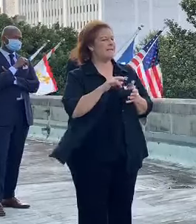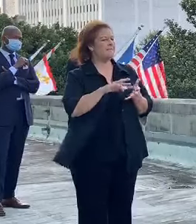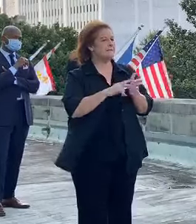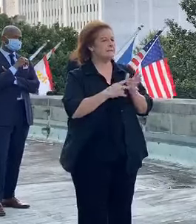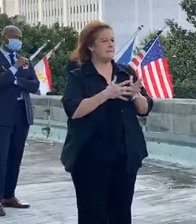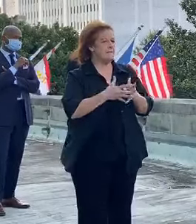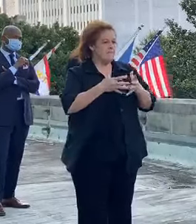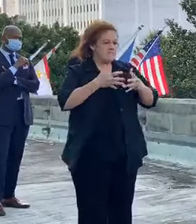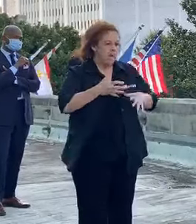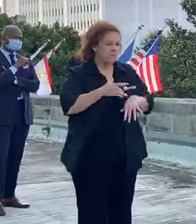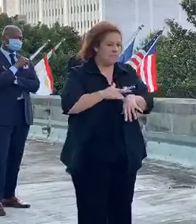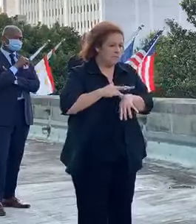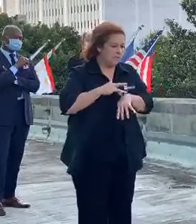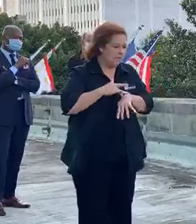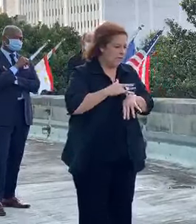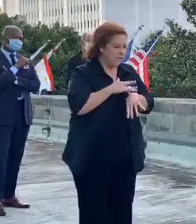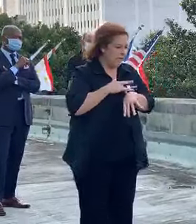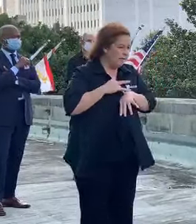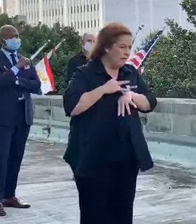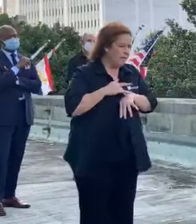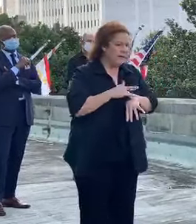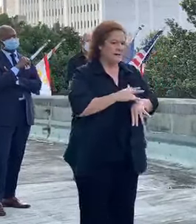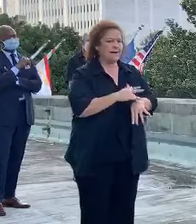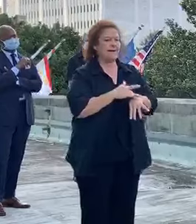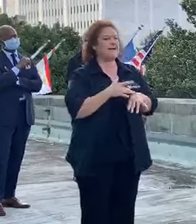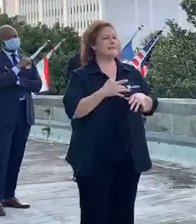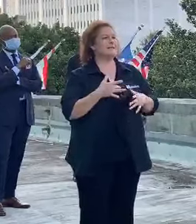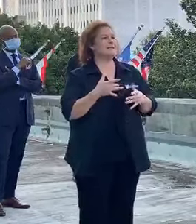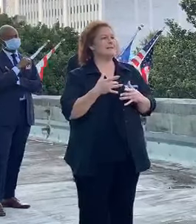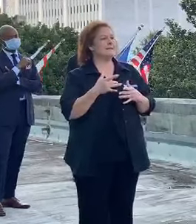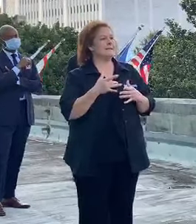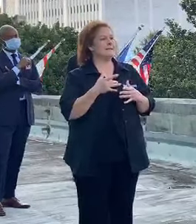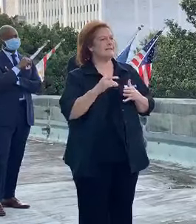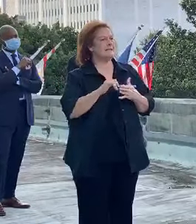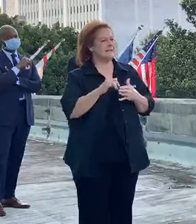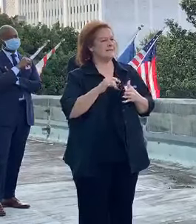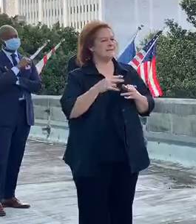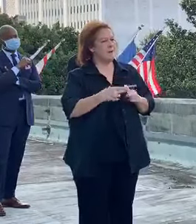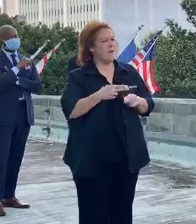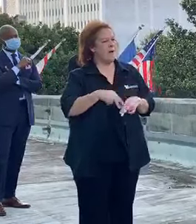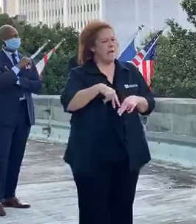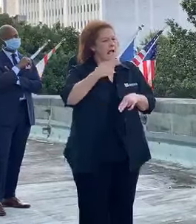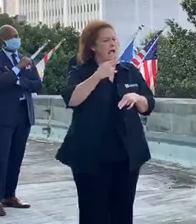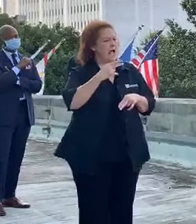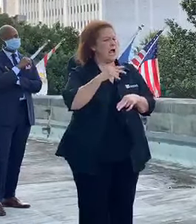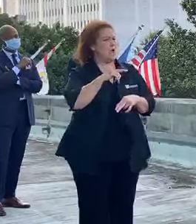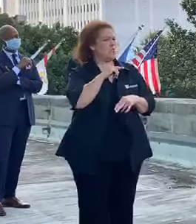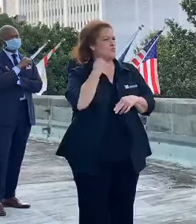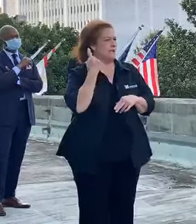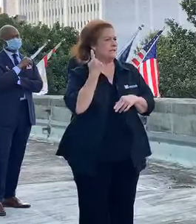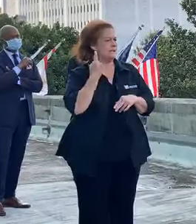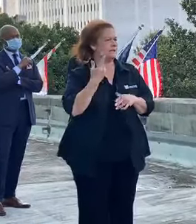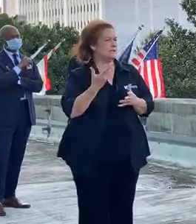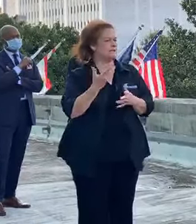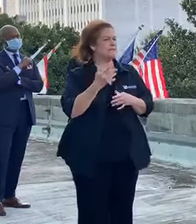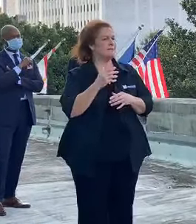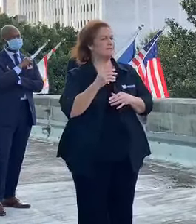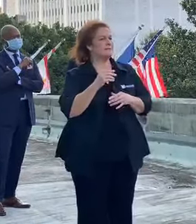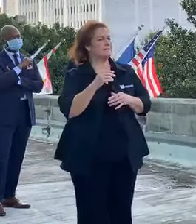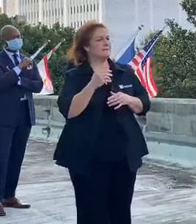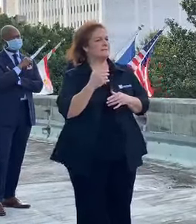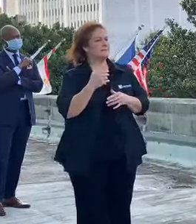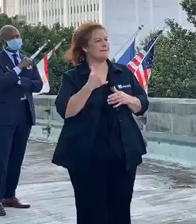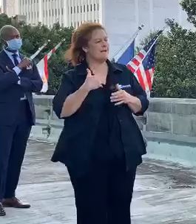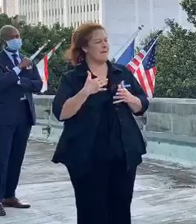contact and the nature of the contact and the potential for being a high risk exposure. And there is a lot